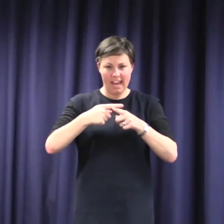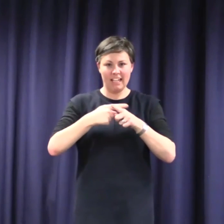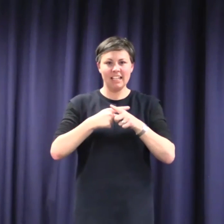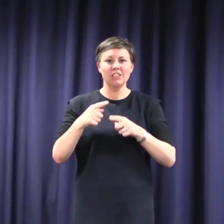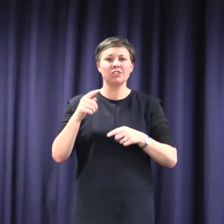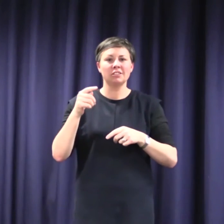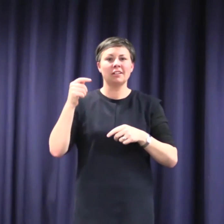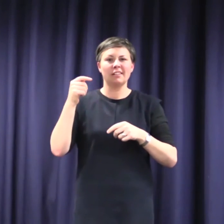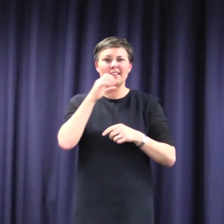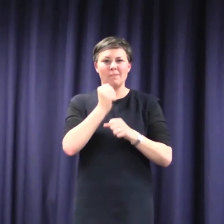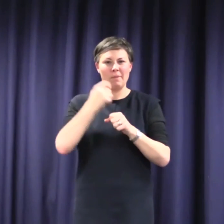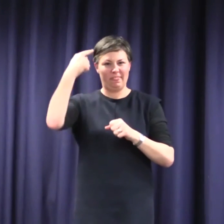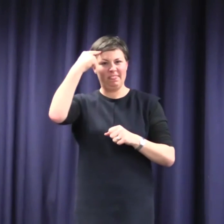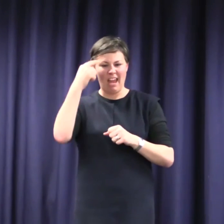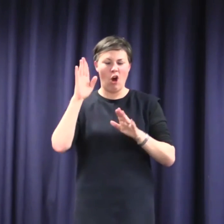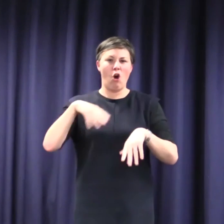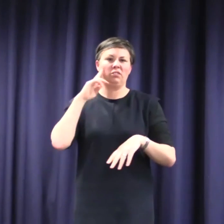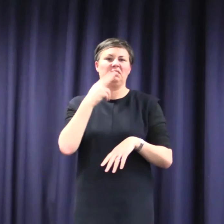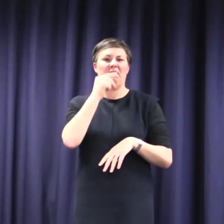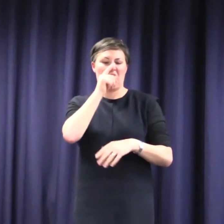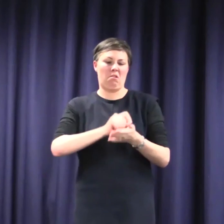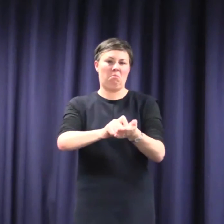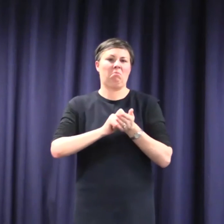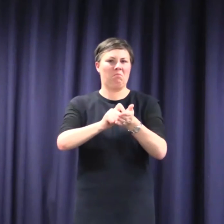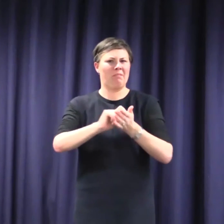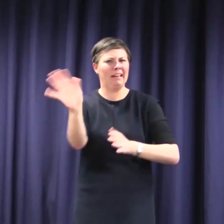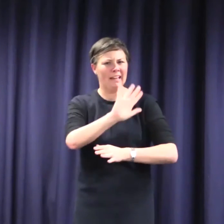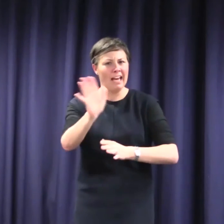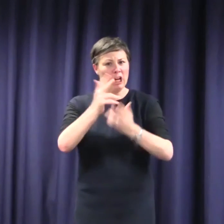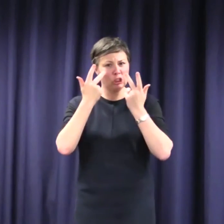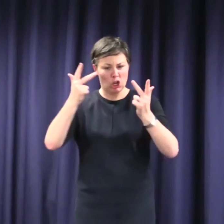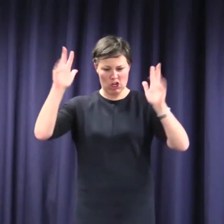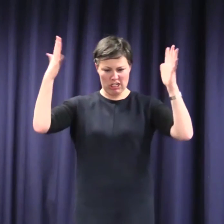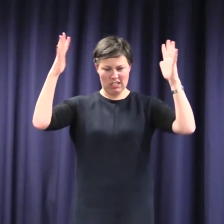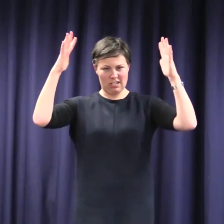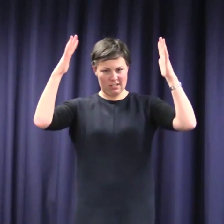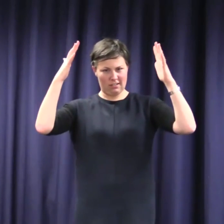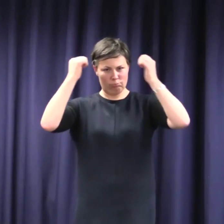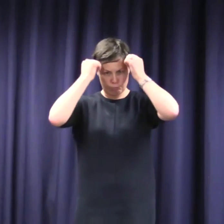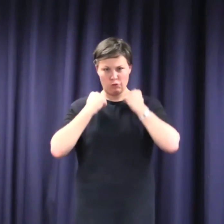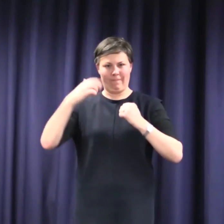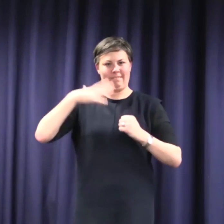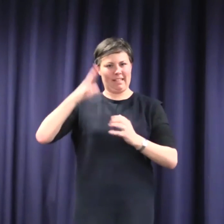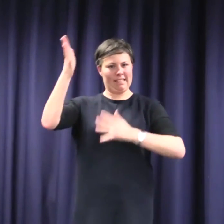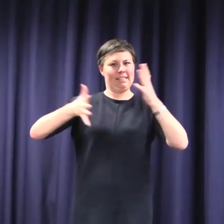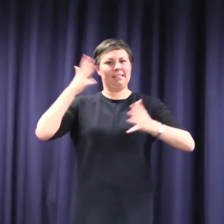book interpreters to get the videos translated and see firsthand how it works.